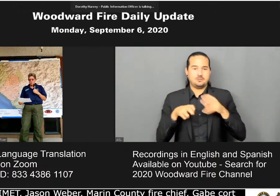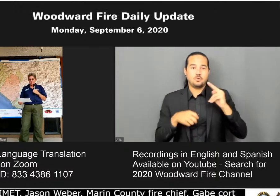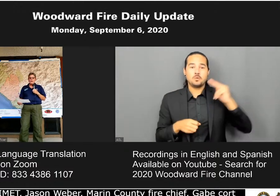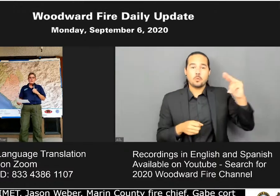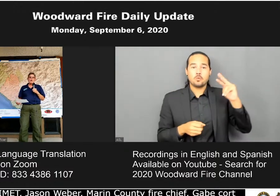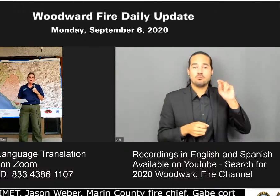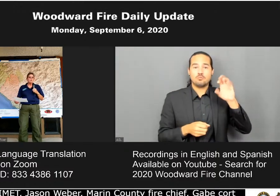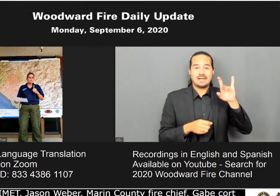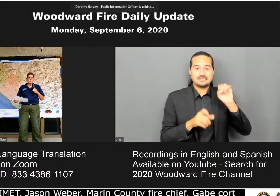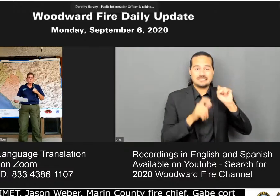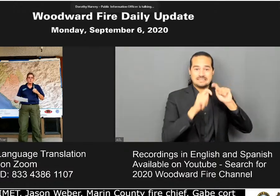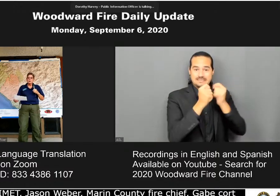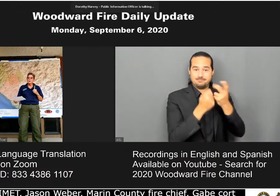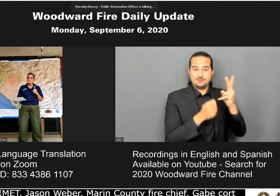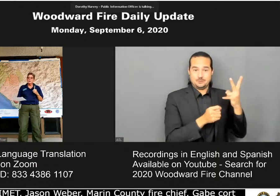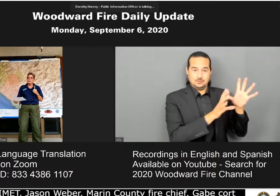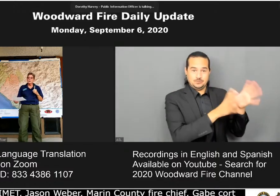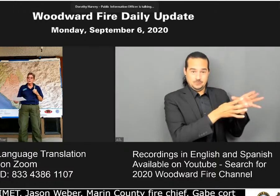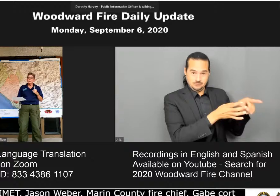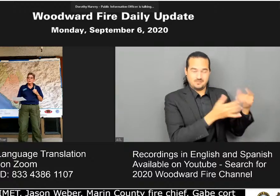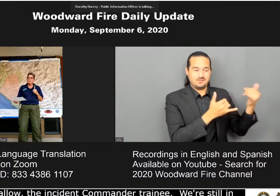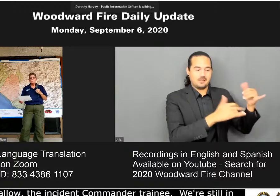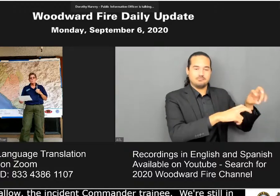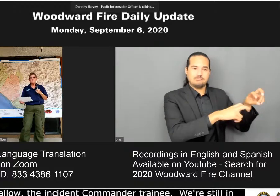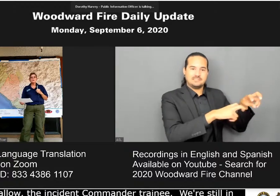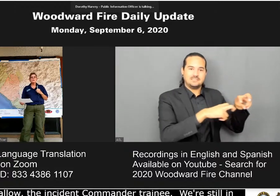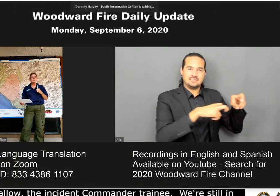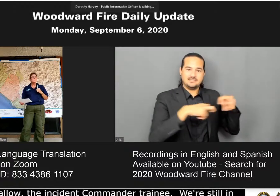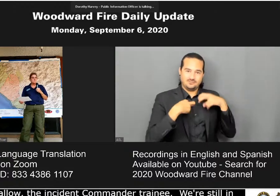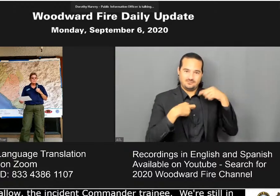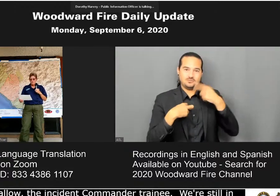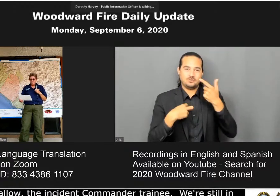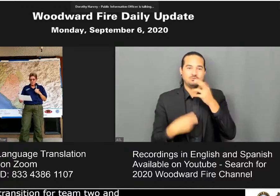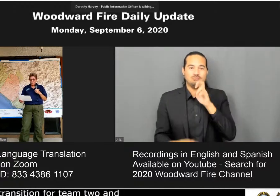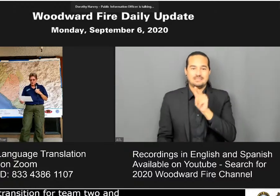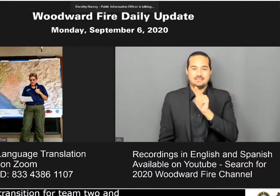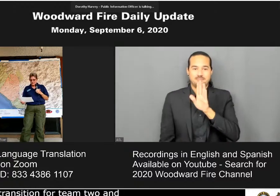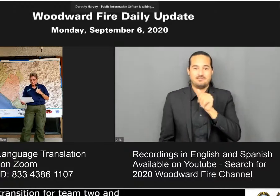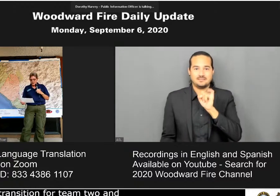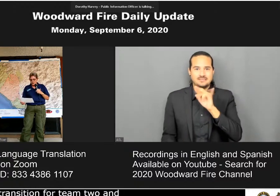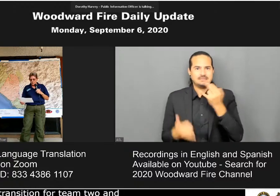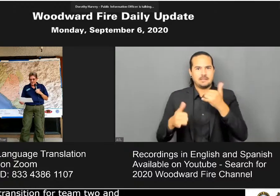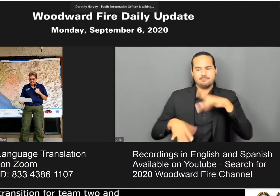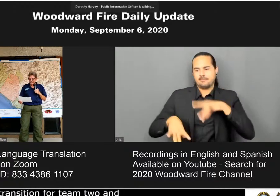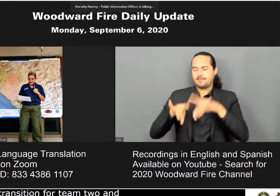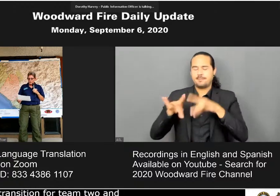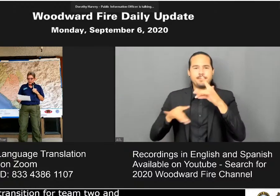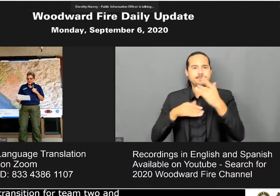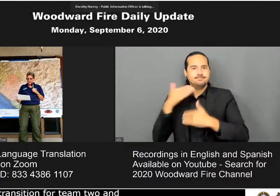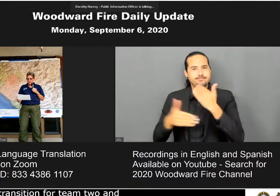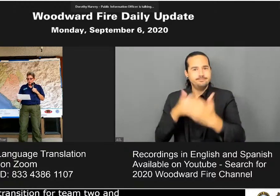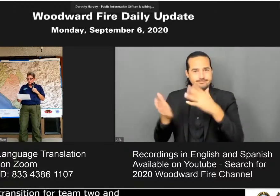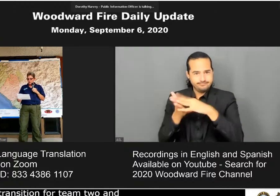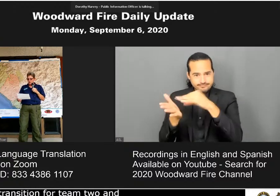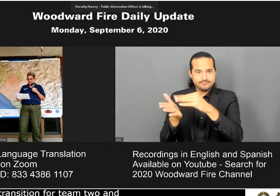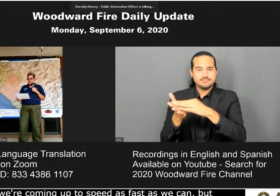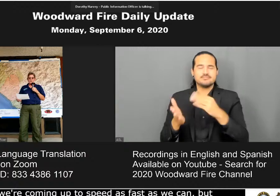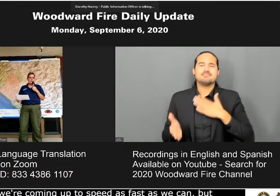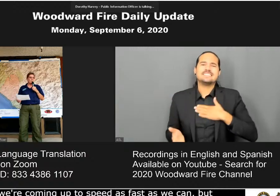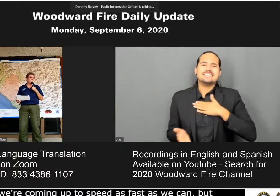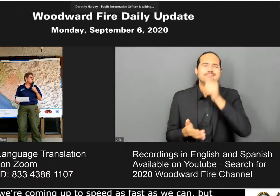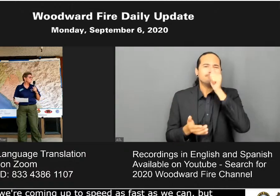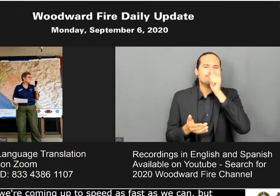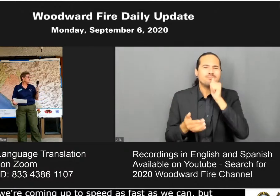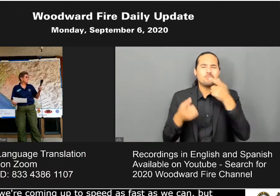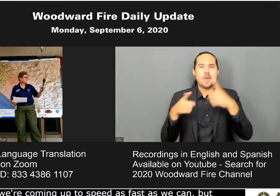2, and we're coming up to speed as fast as we can, but please be patient with us. With that said, I would like to